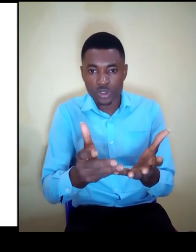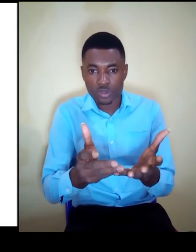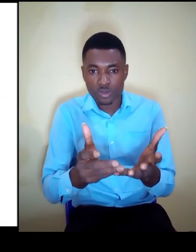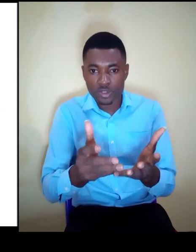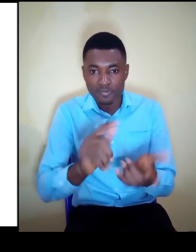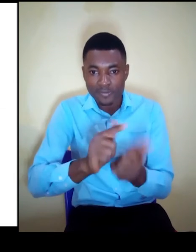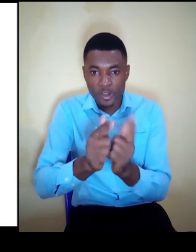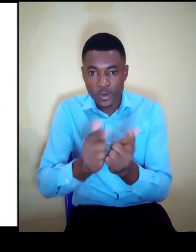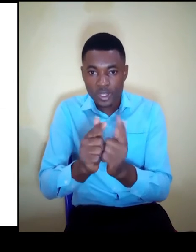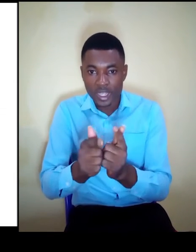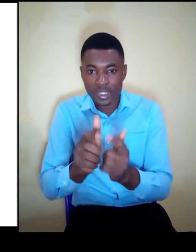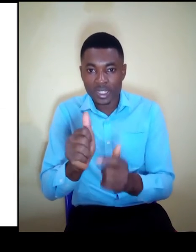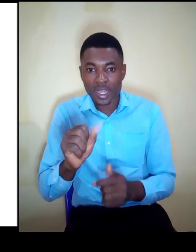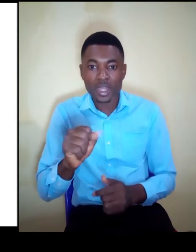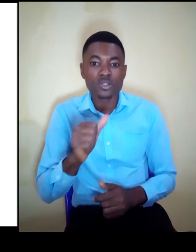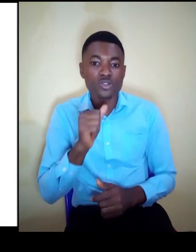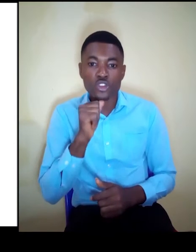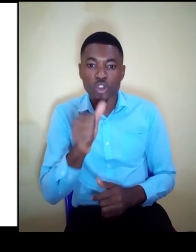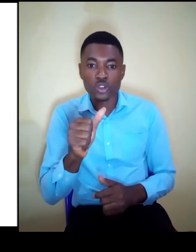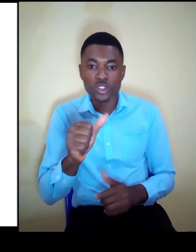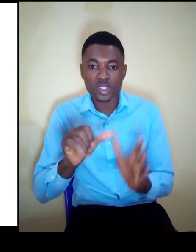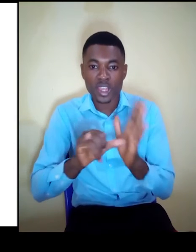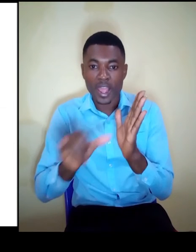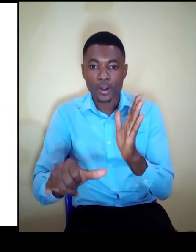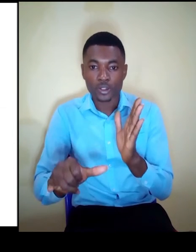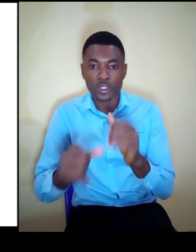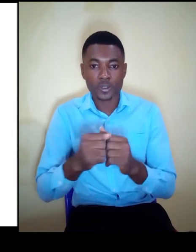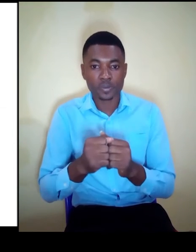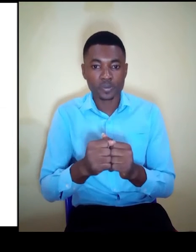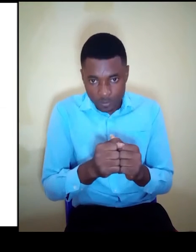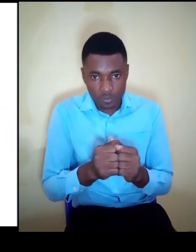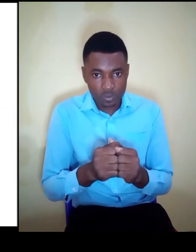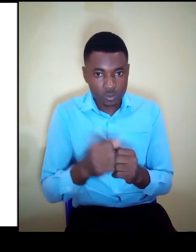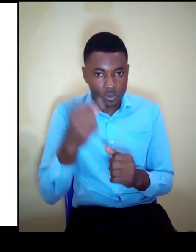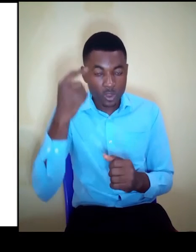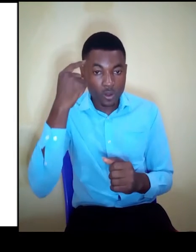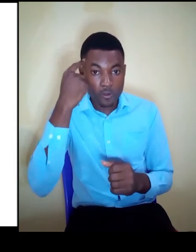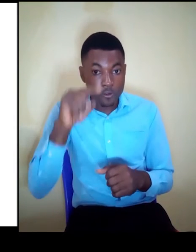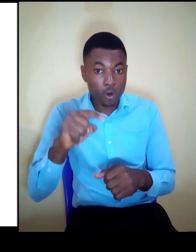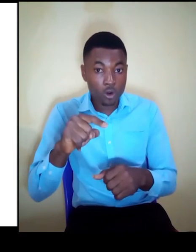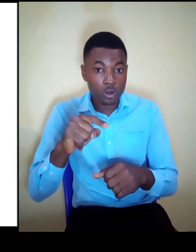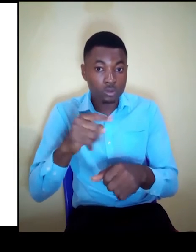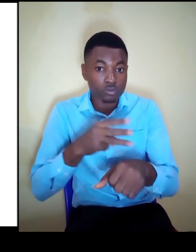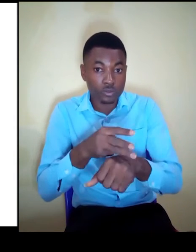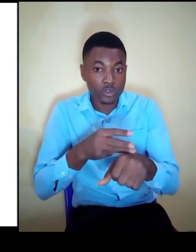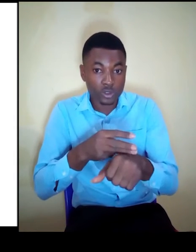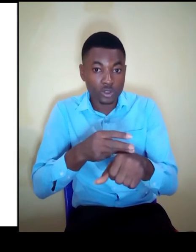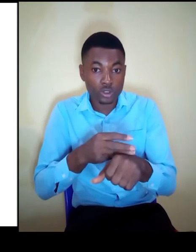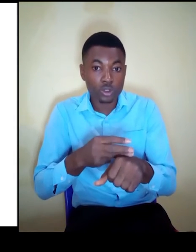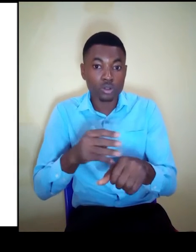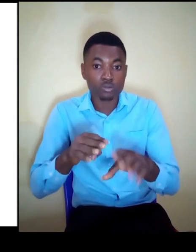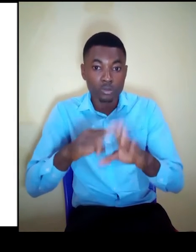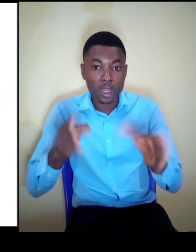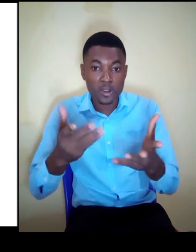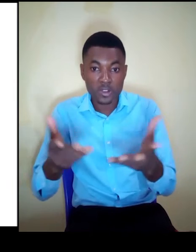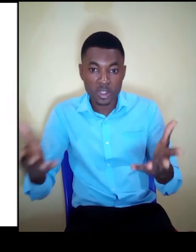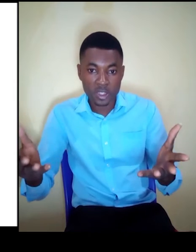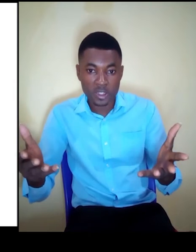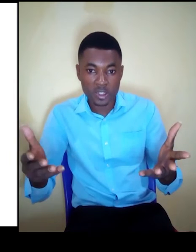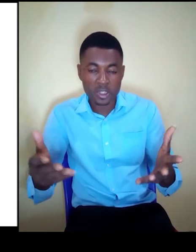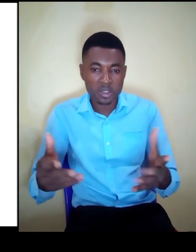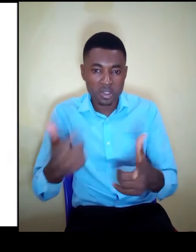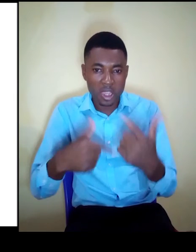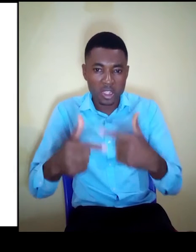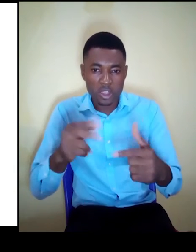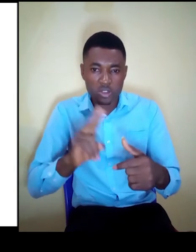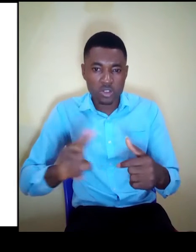household items, both signers and gesturers systematically use virtual depiction, that is tracing